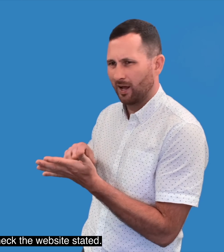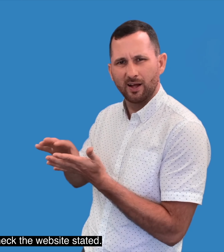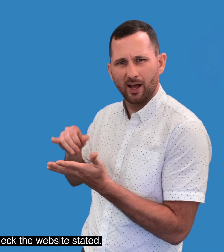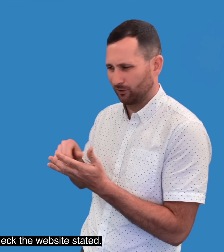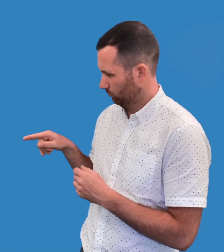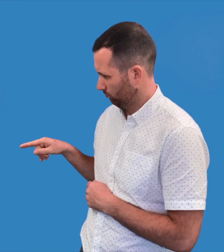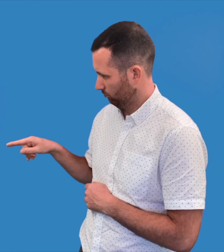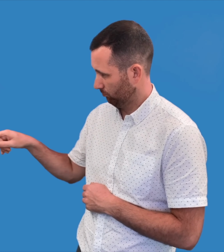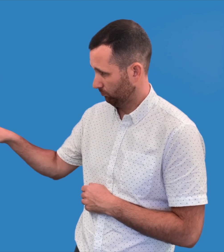stated.